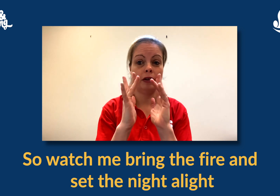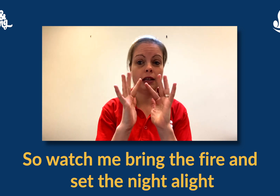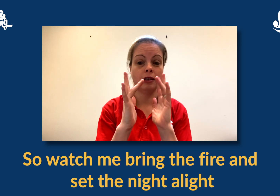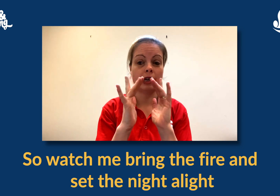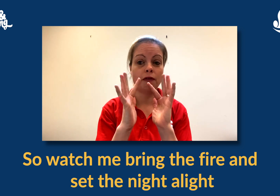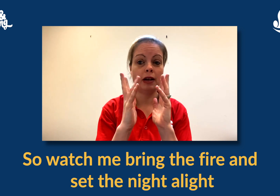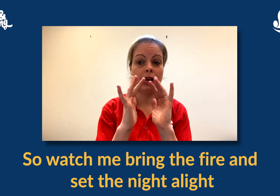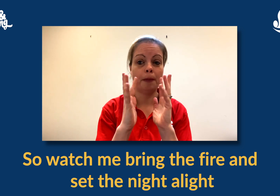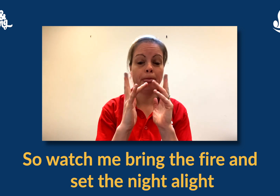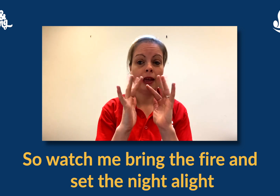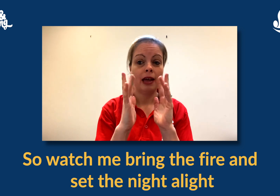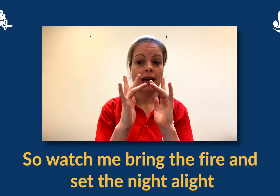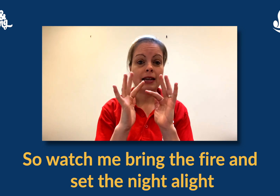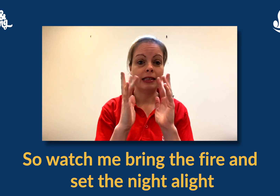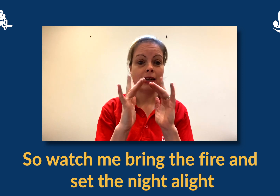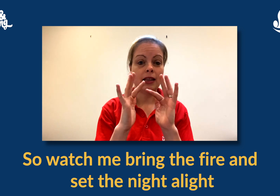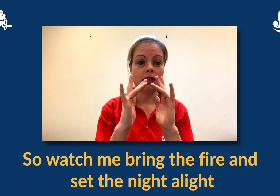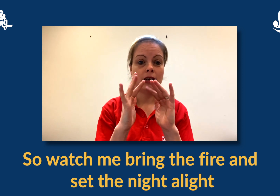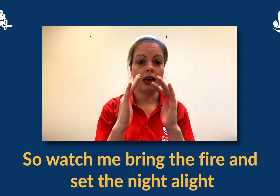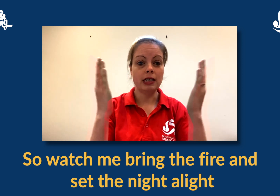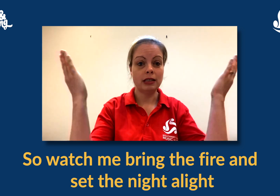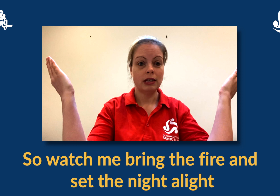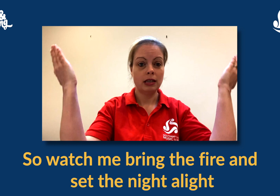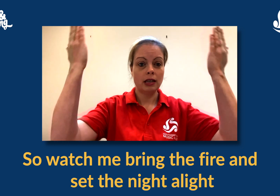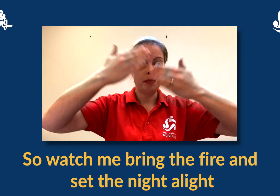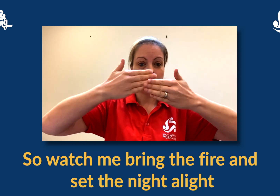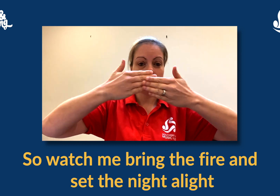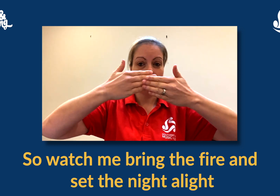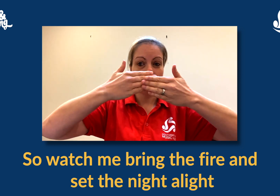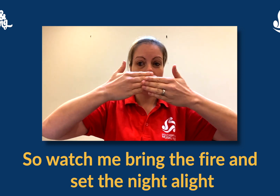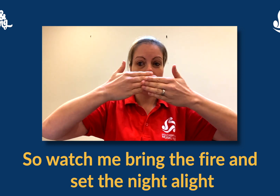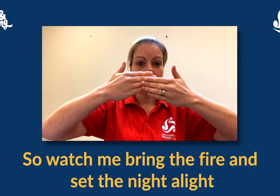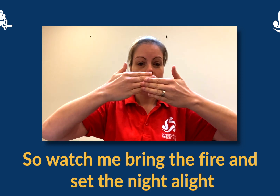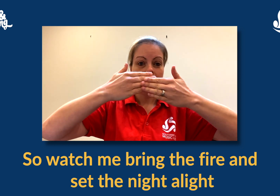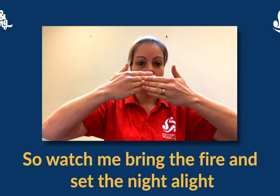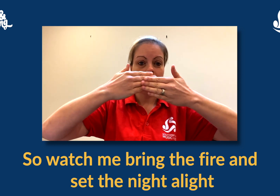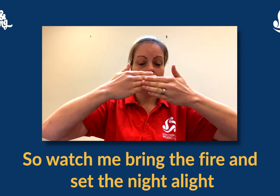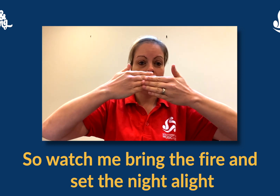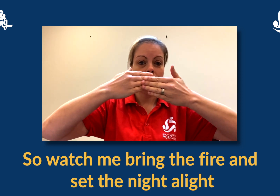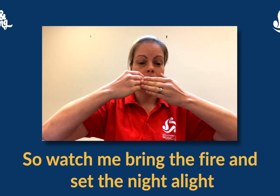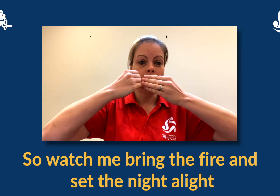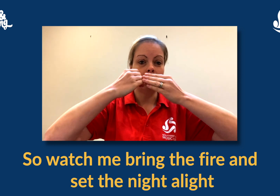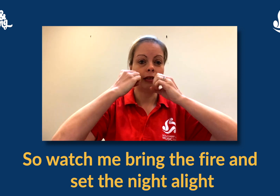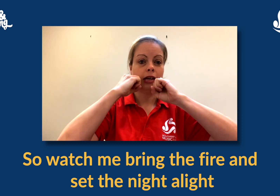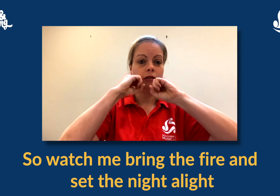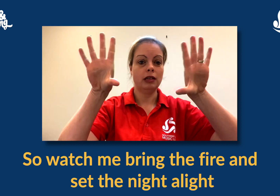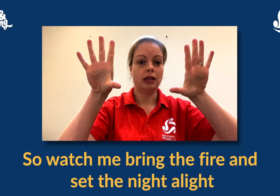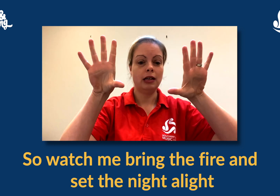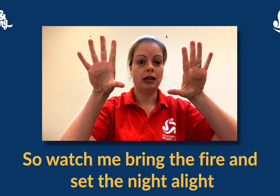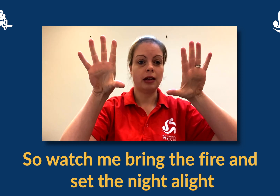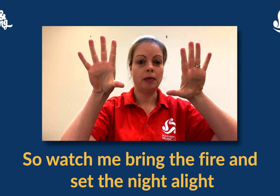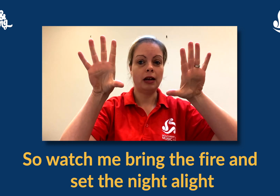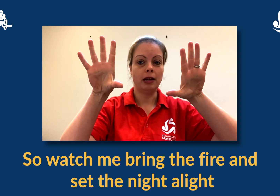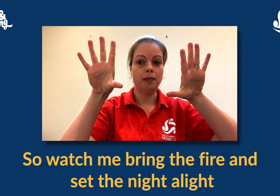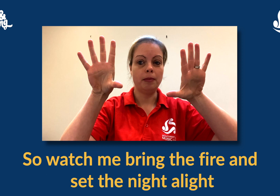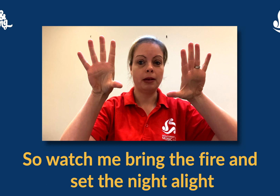wiggling fingers like a flame, and set the night coming in front of you again, and then a light, you're going to bring your hands out